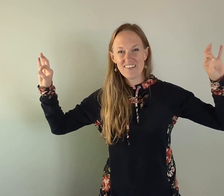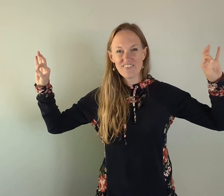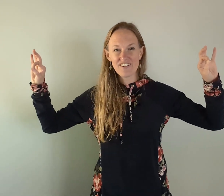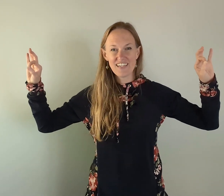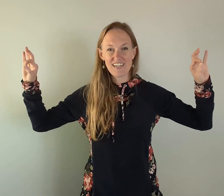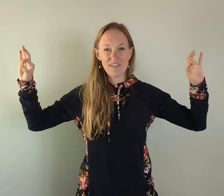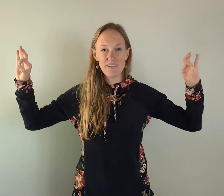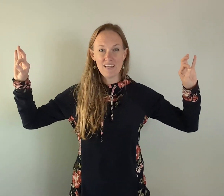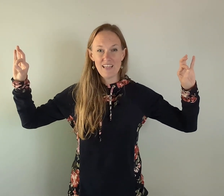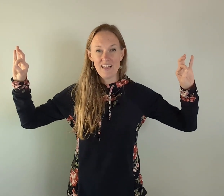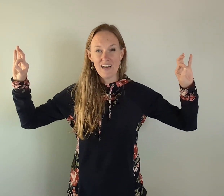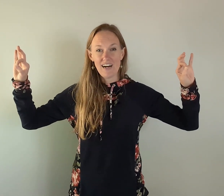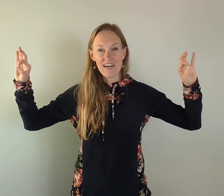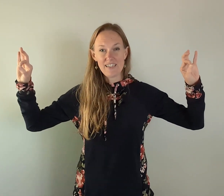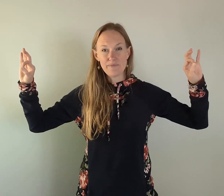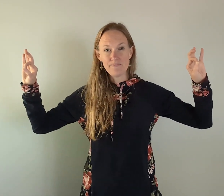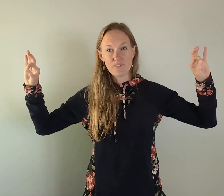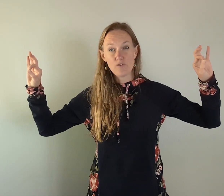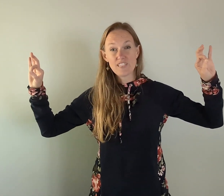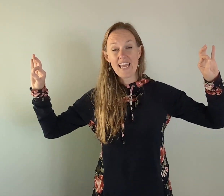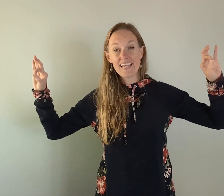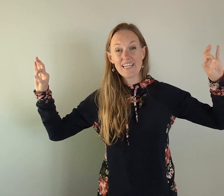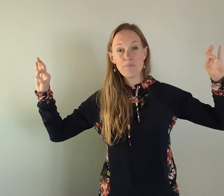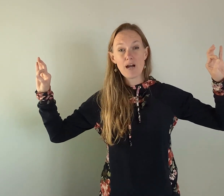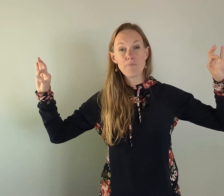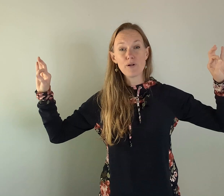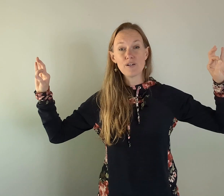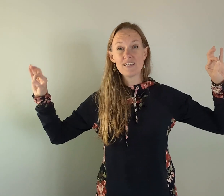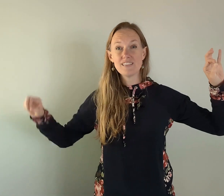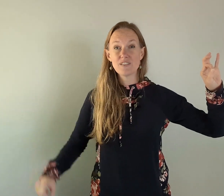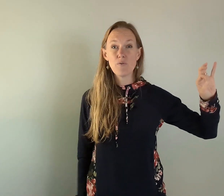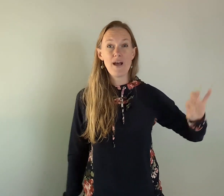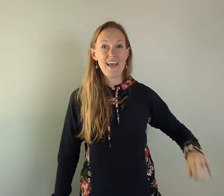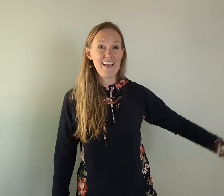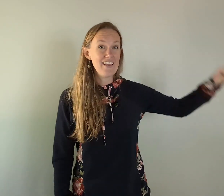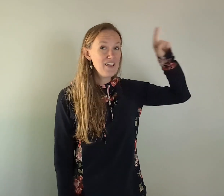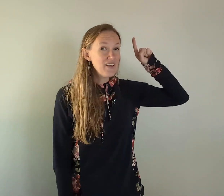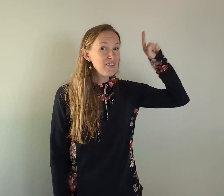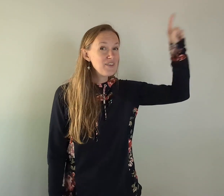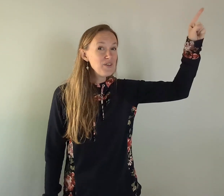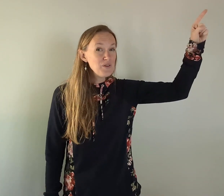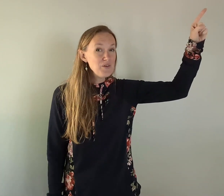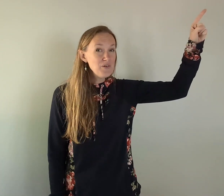in freedom. You've taken my burdens away. You